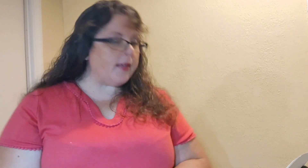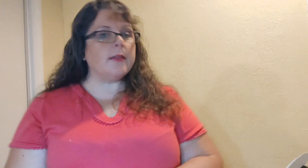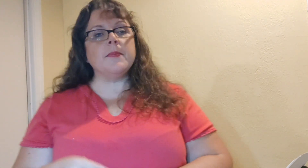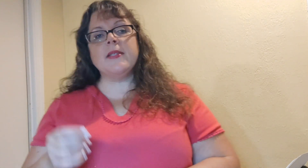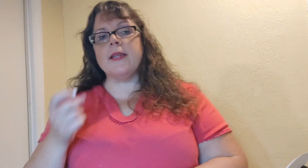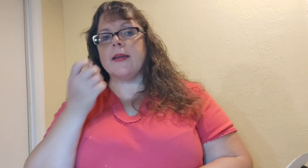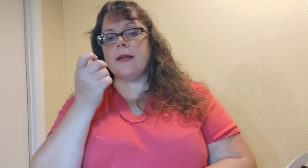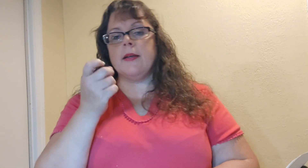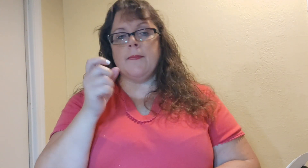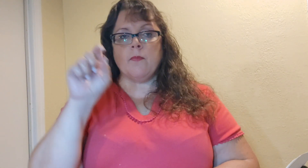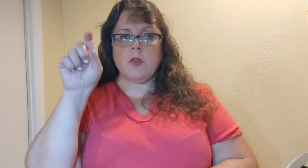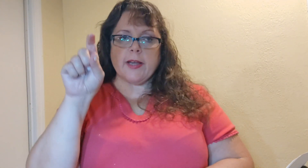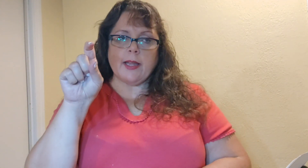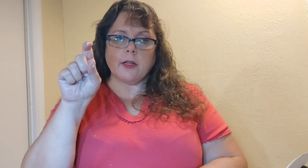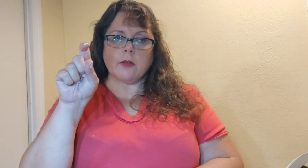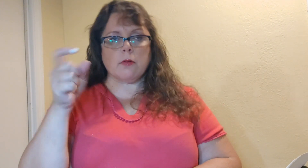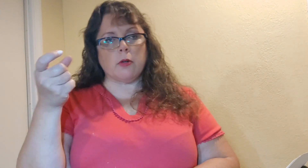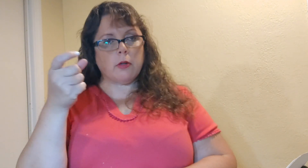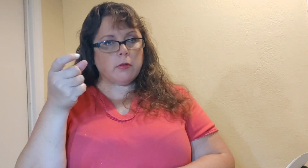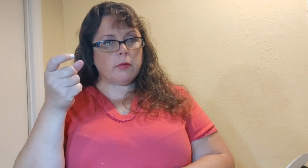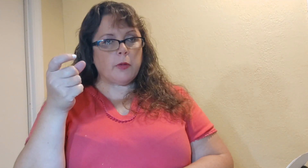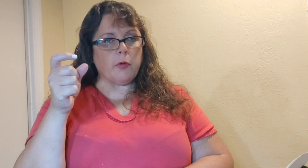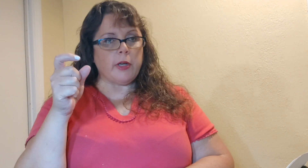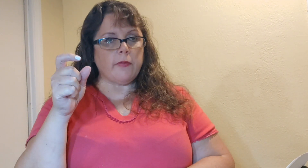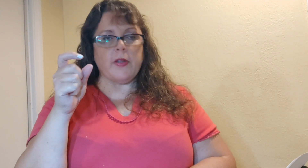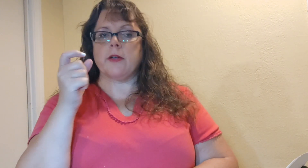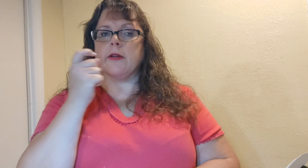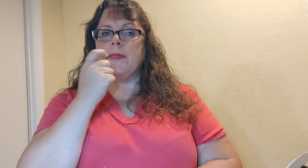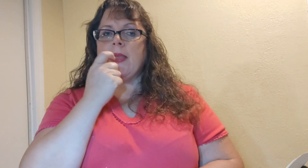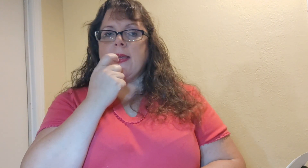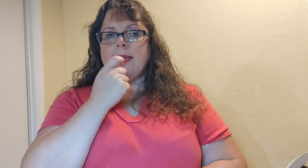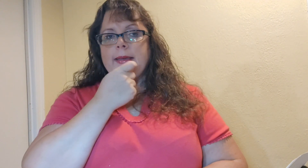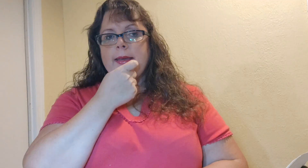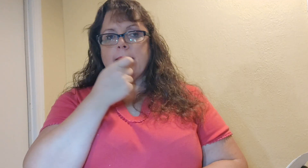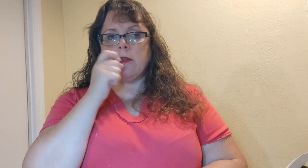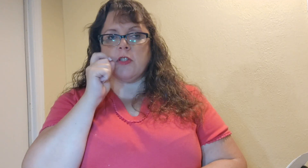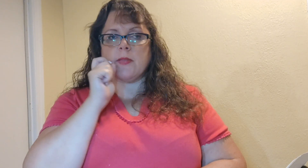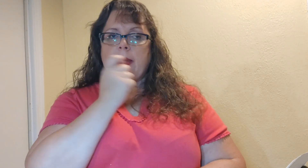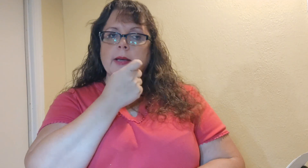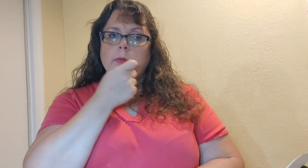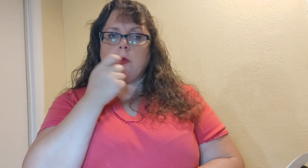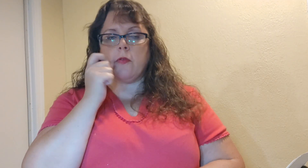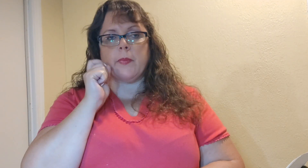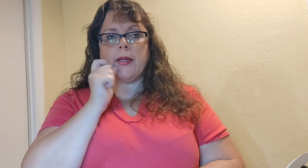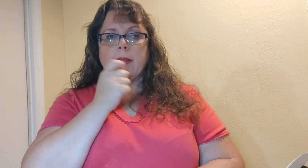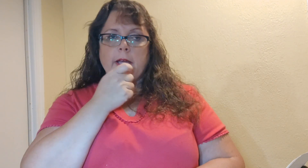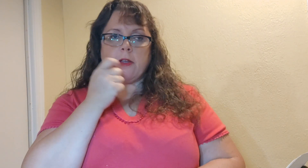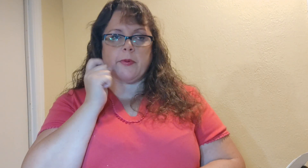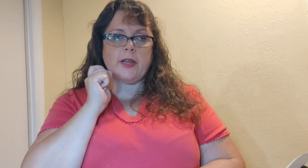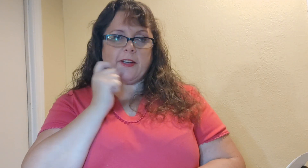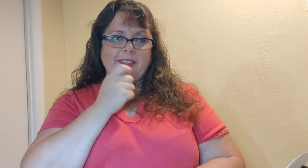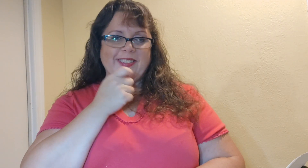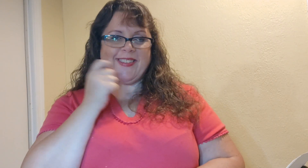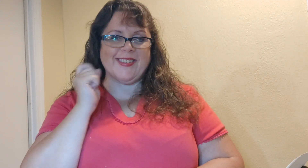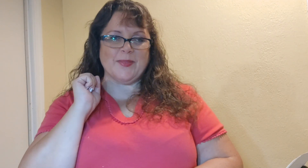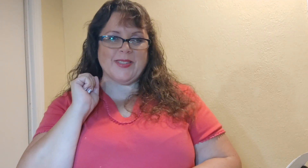Then lipstick, you kind of curl your pointer finger and just make a movement like you're putting on